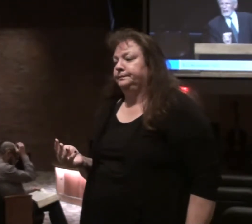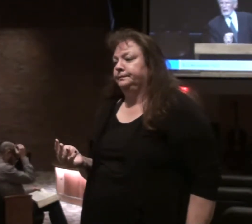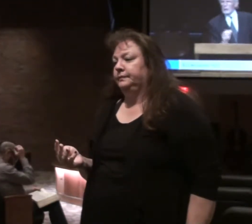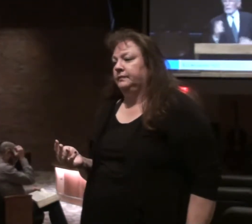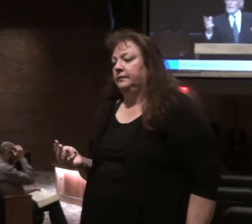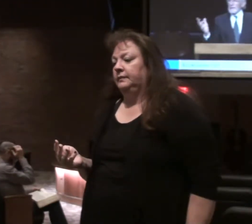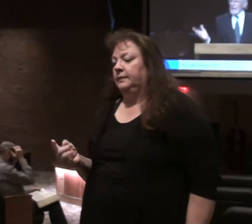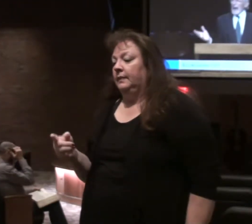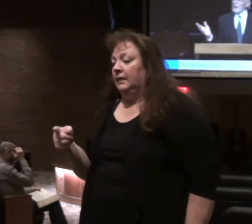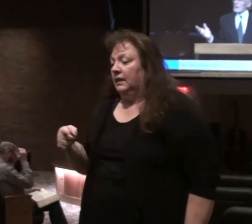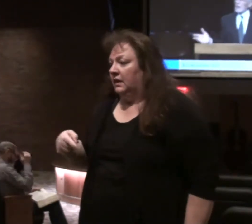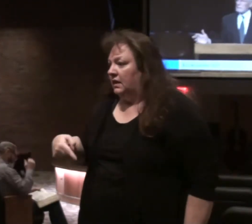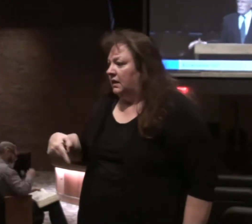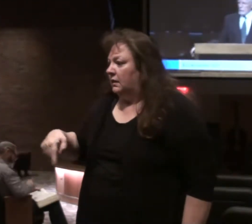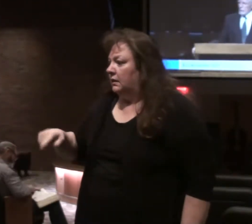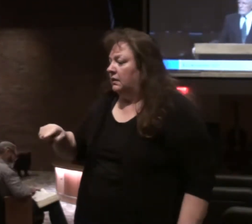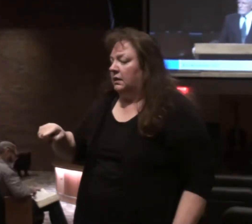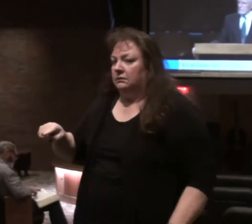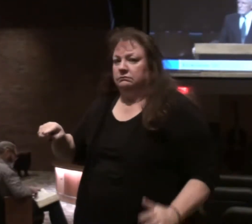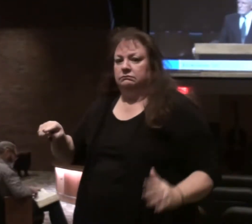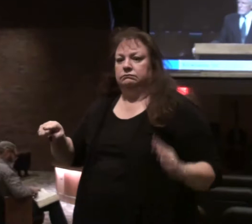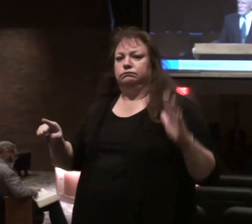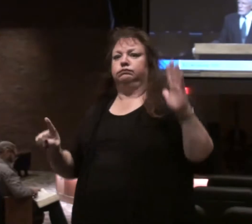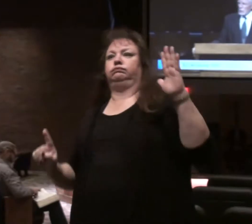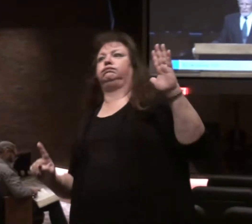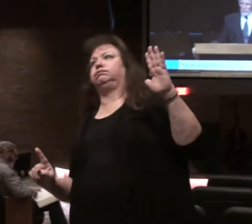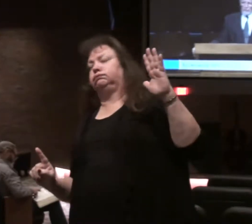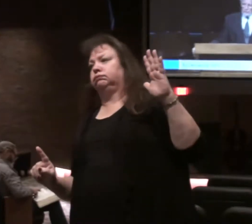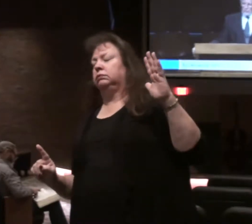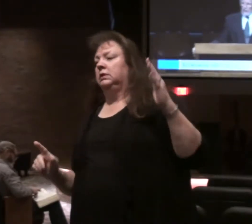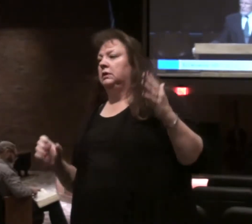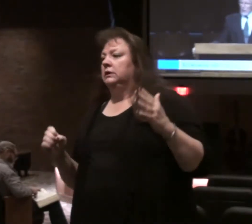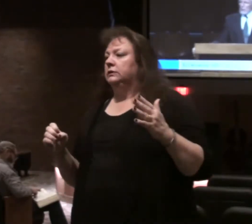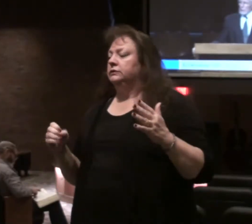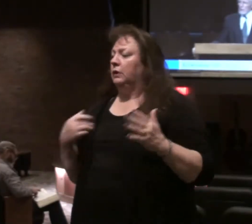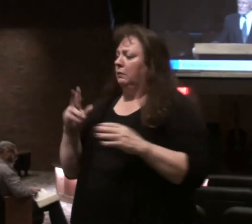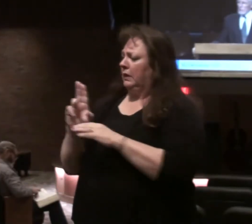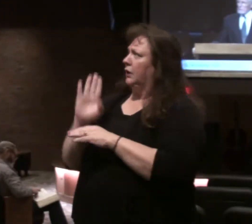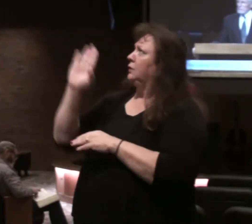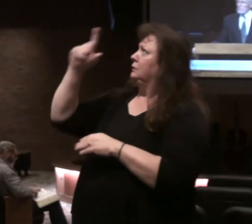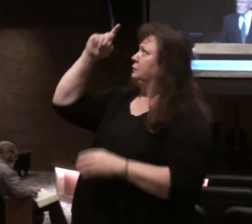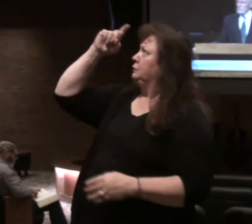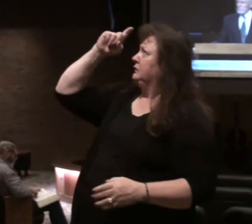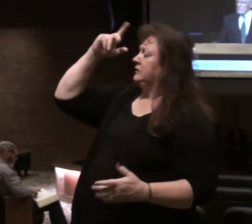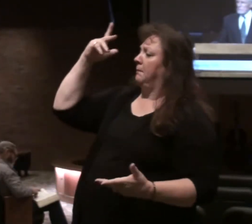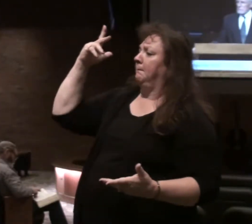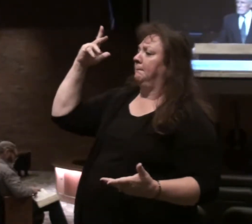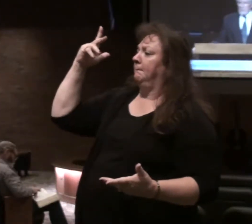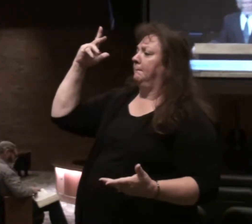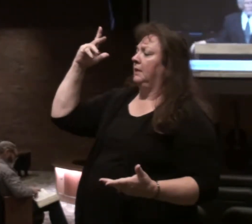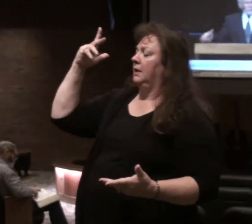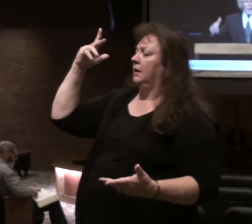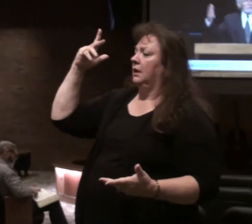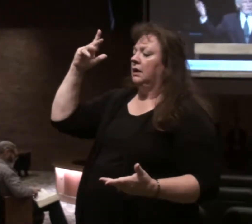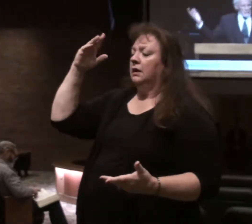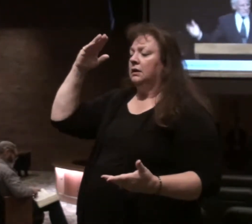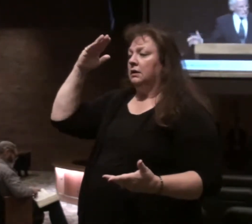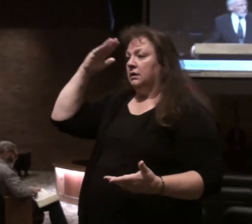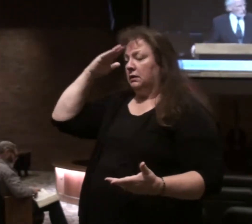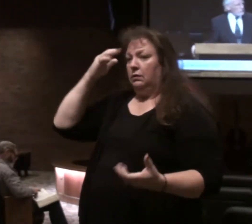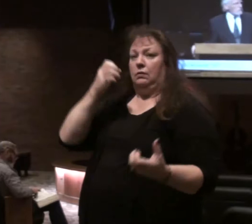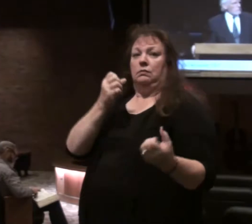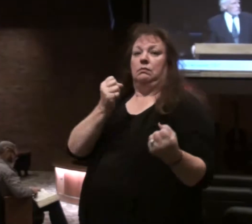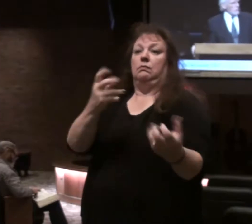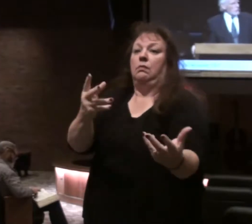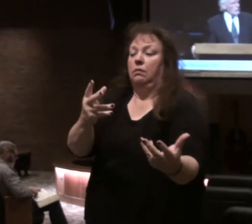So they are greatly outnumbered. So when you exercise godly wisdom, you're